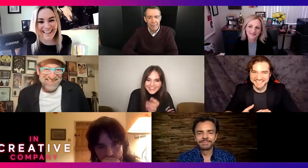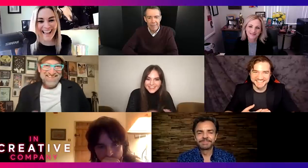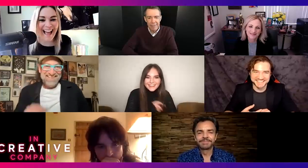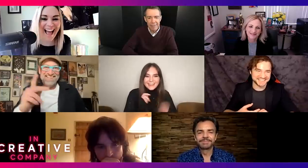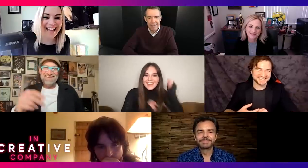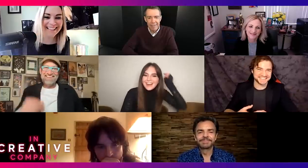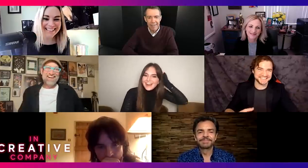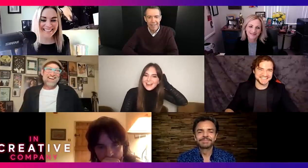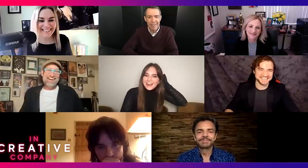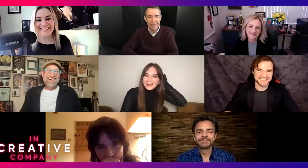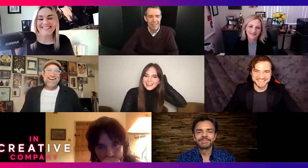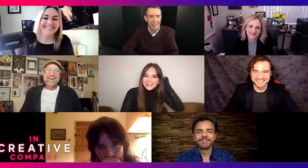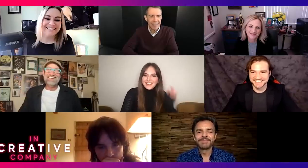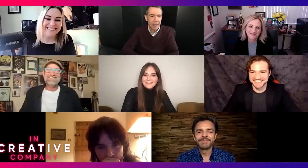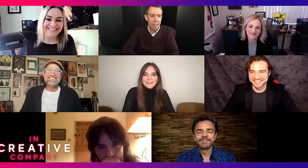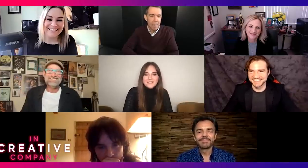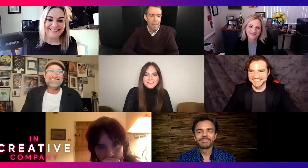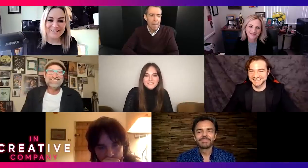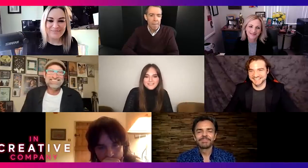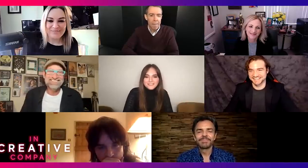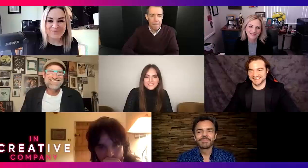Ilya?